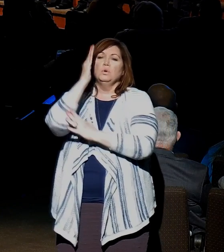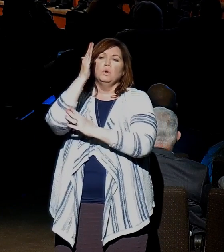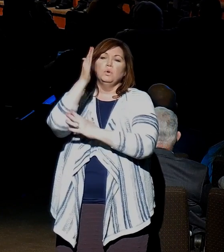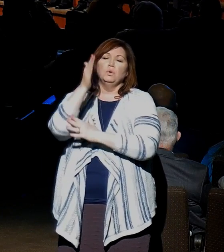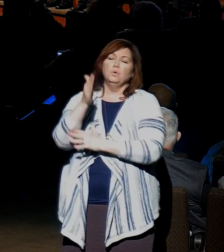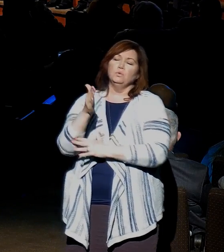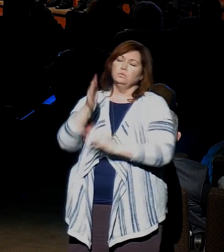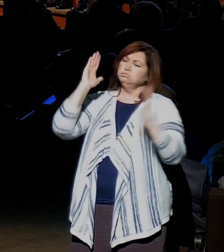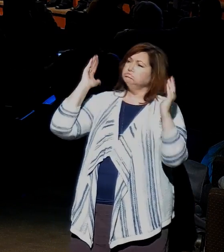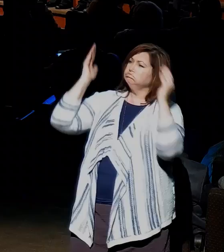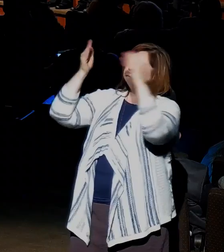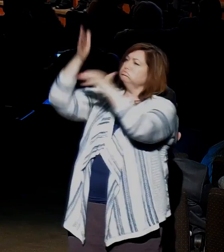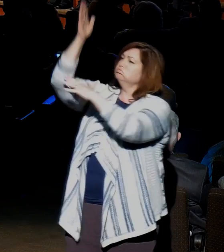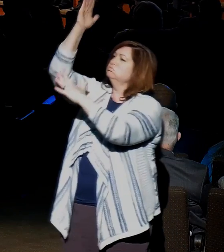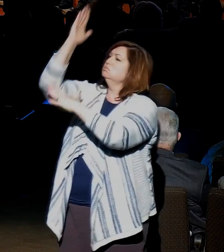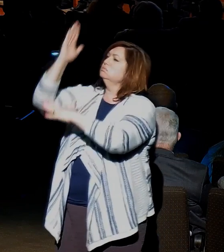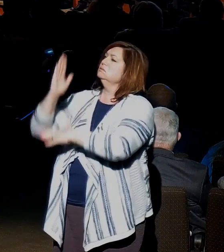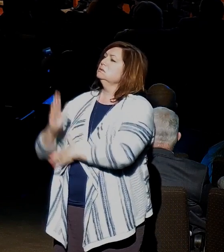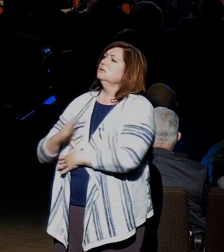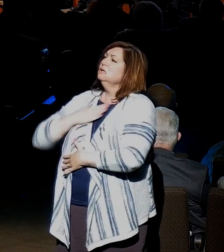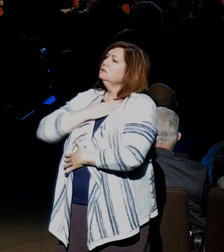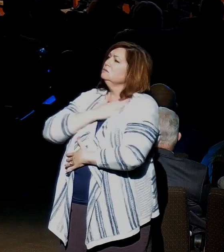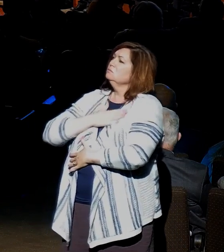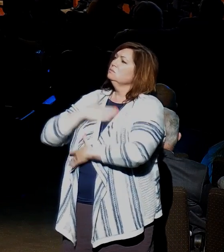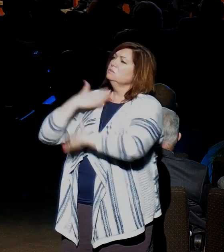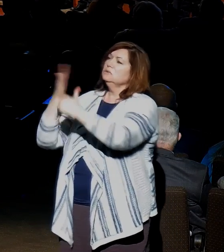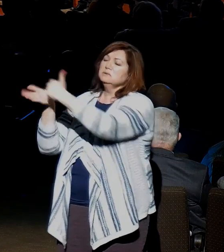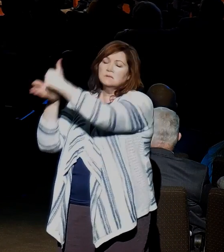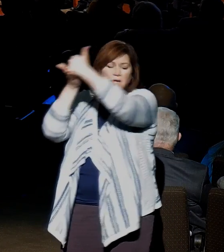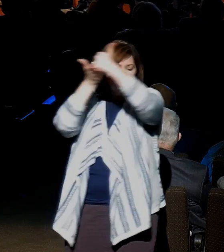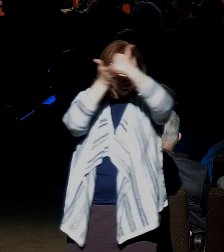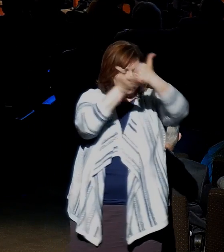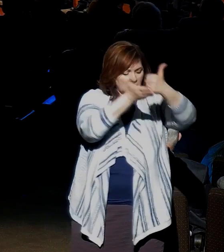Who will fall before the throne of